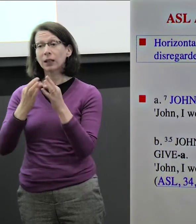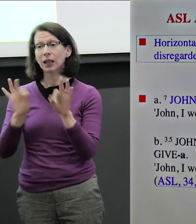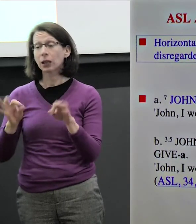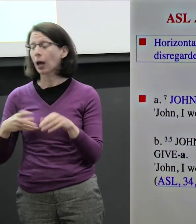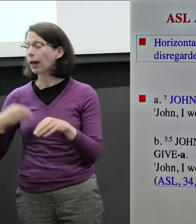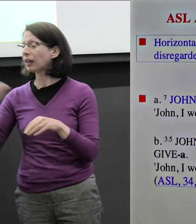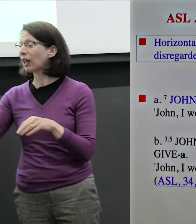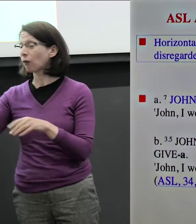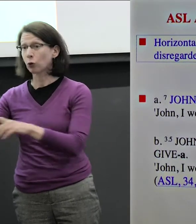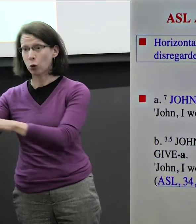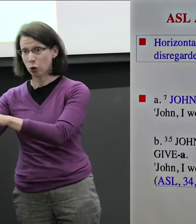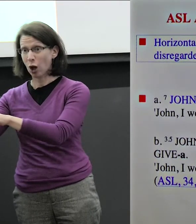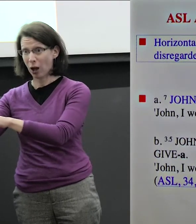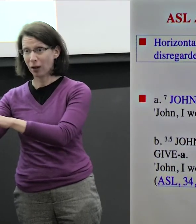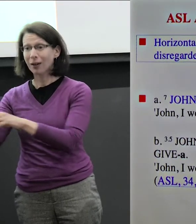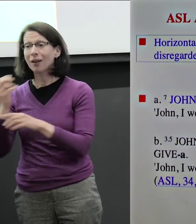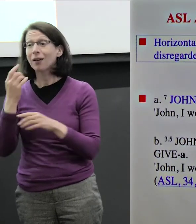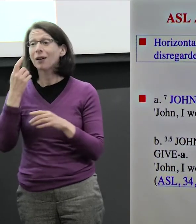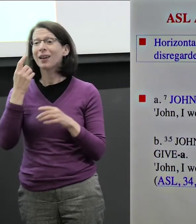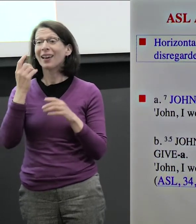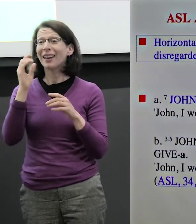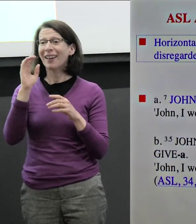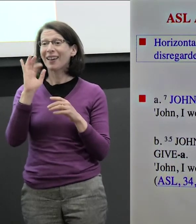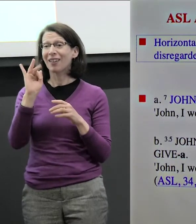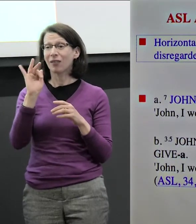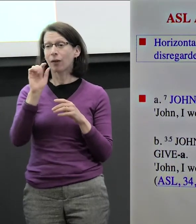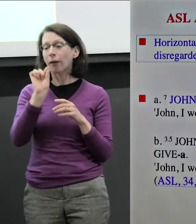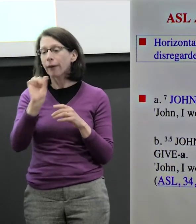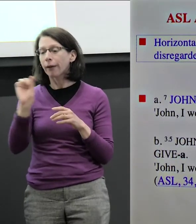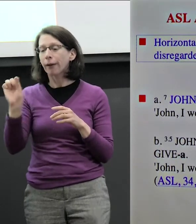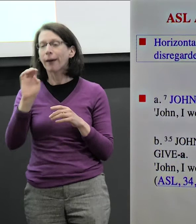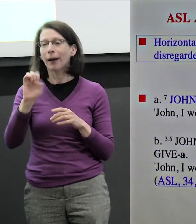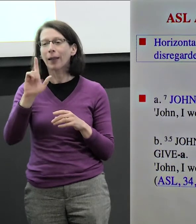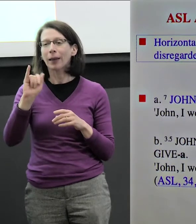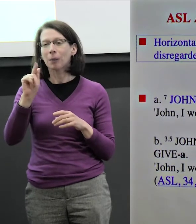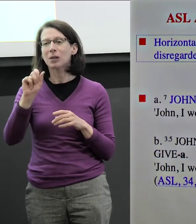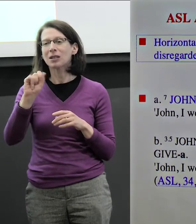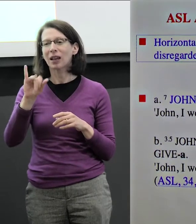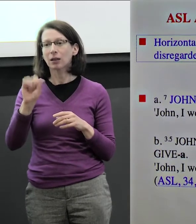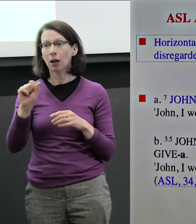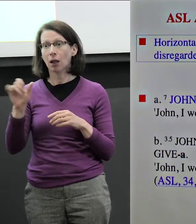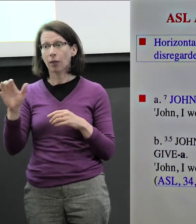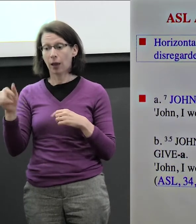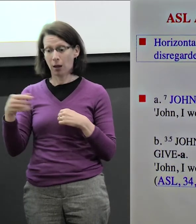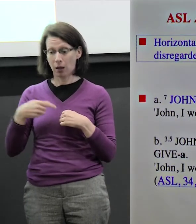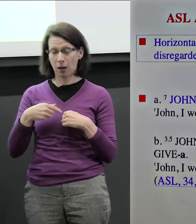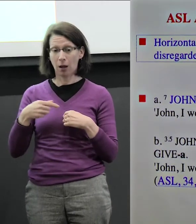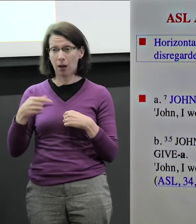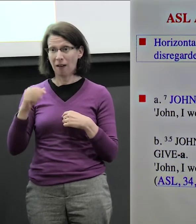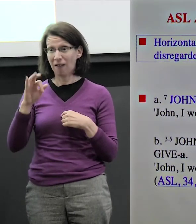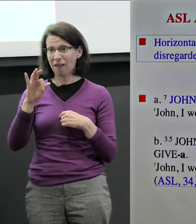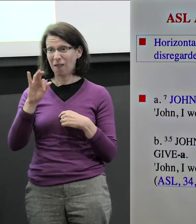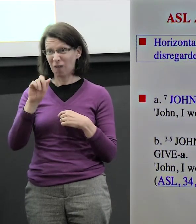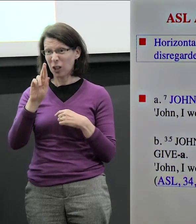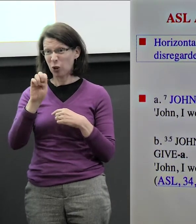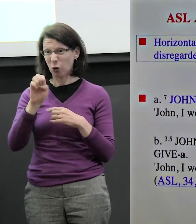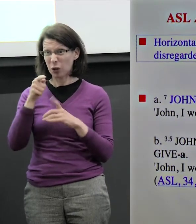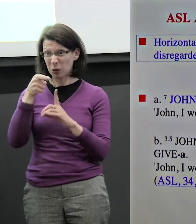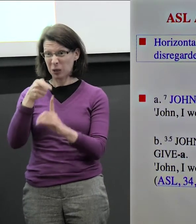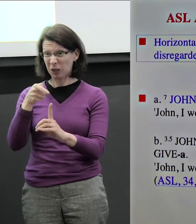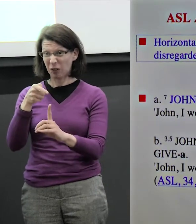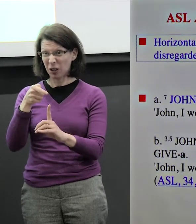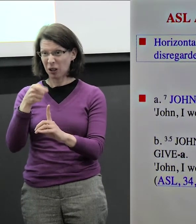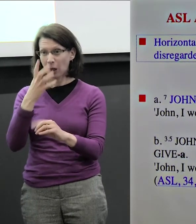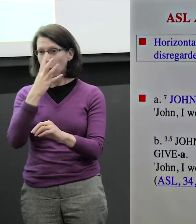John, under ellipsis, you can disregard this feature specification and